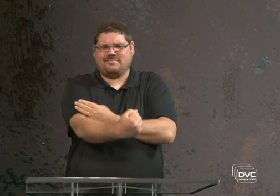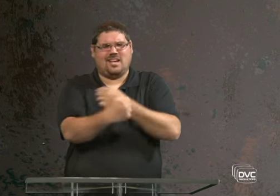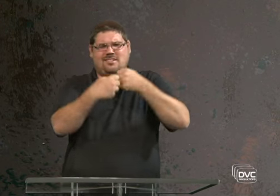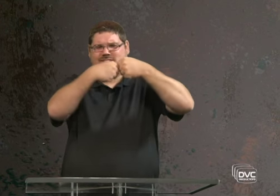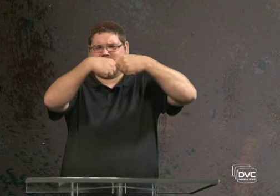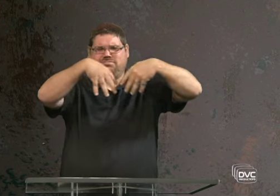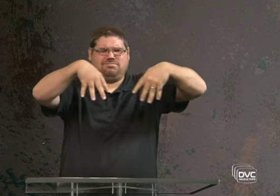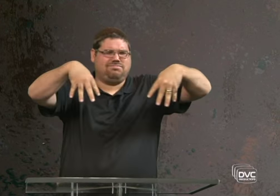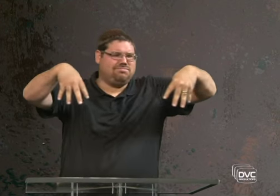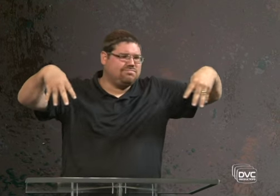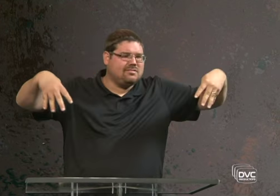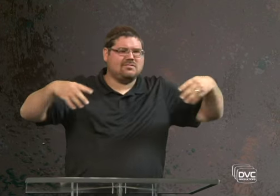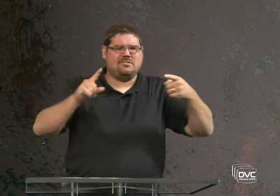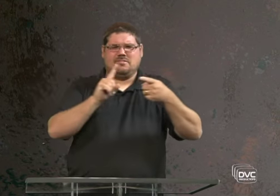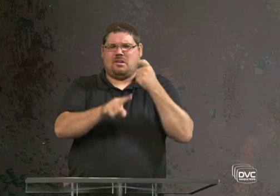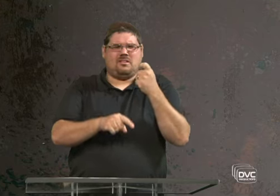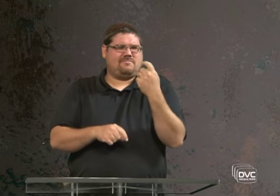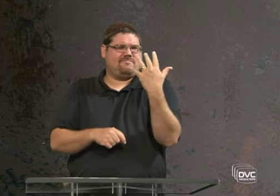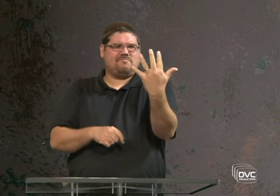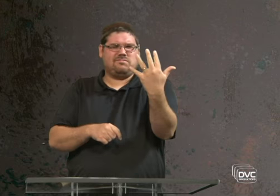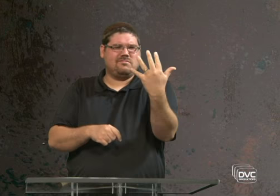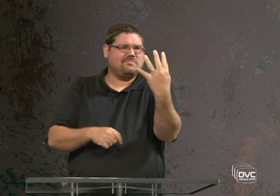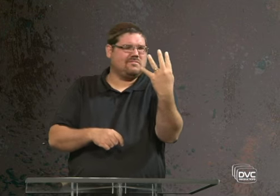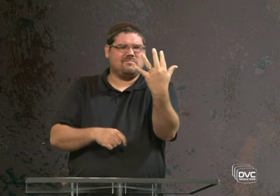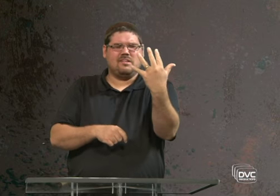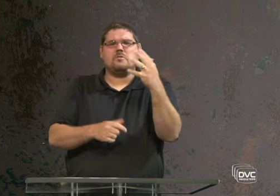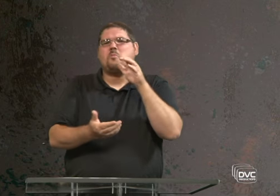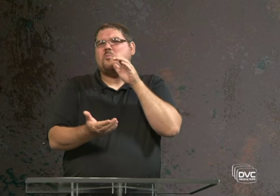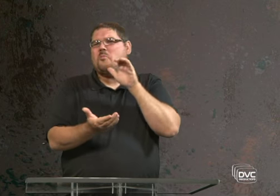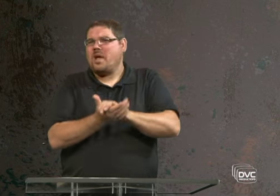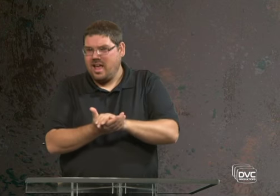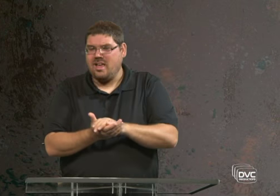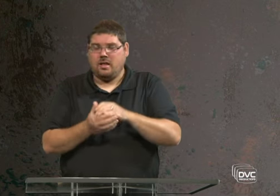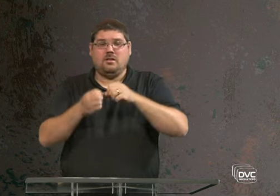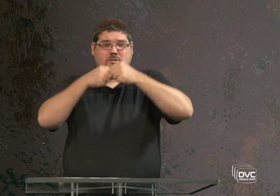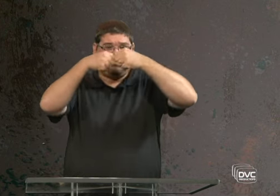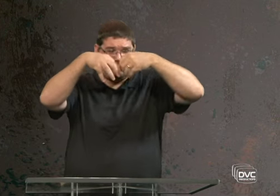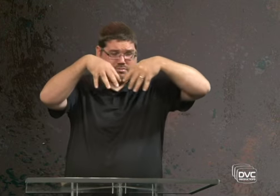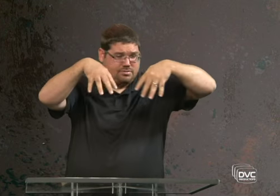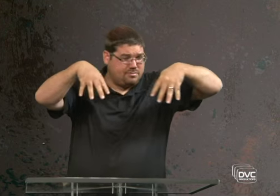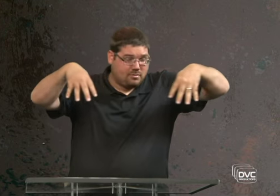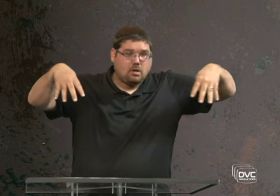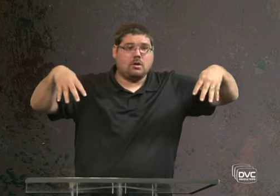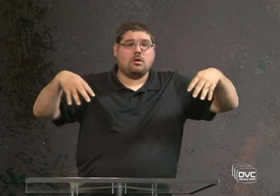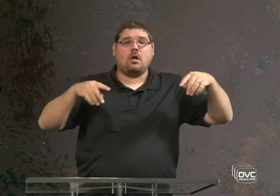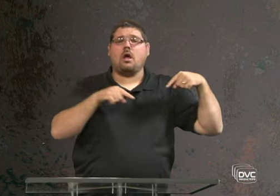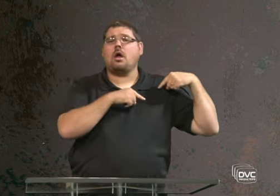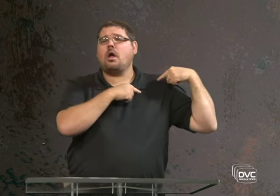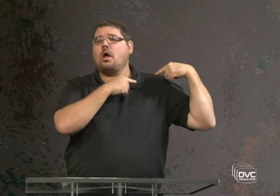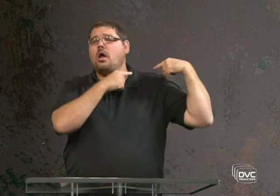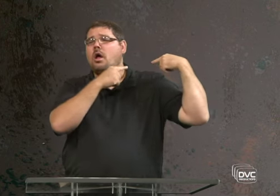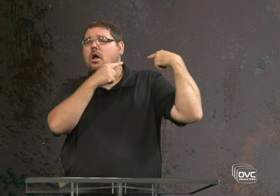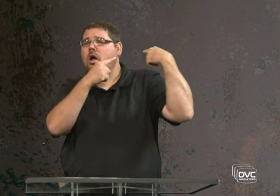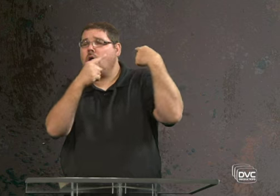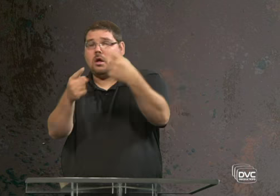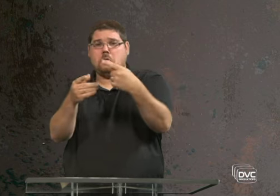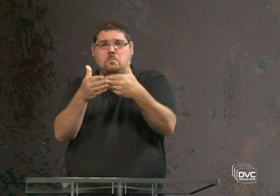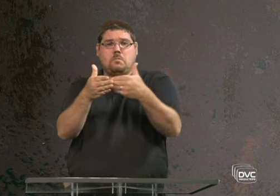understood that with all of his other brothers, since his father had 4 or 5 wives, all of these